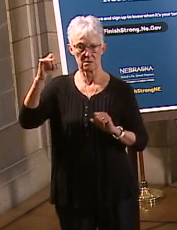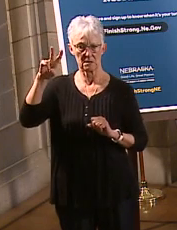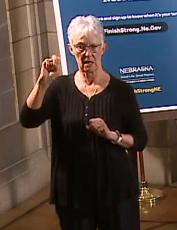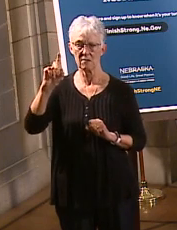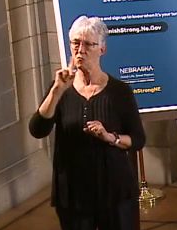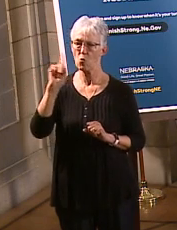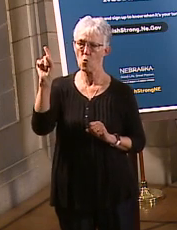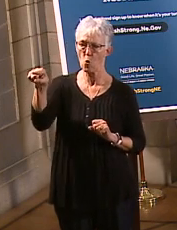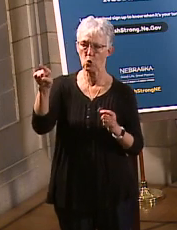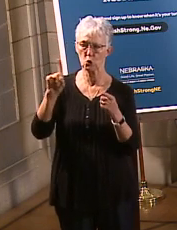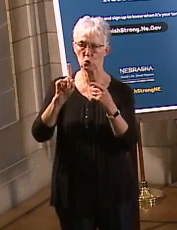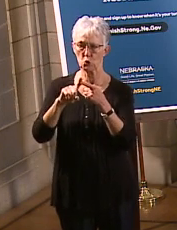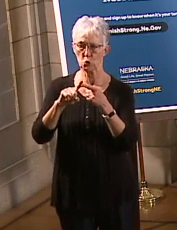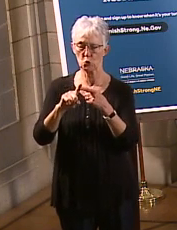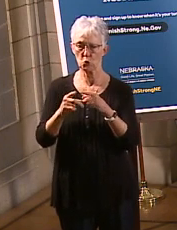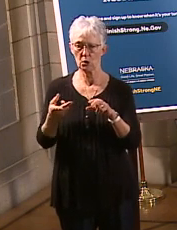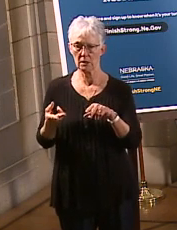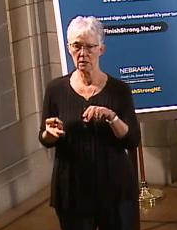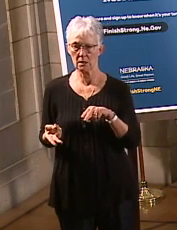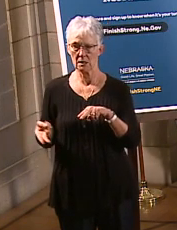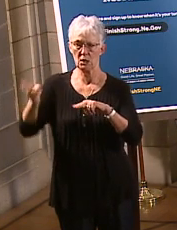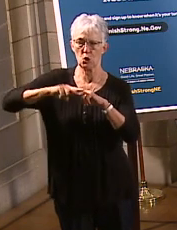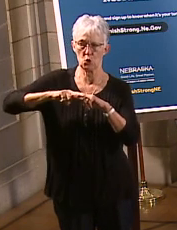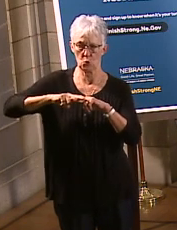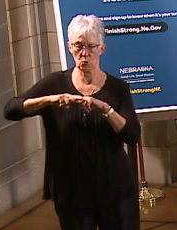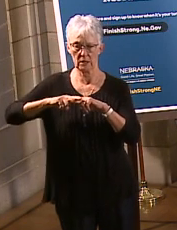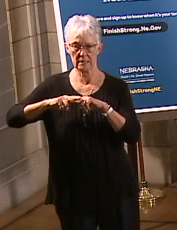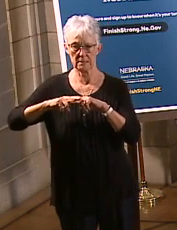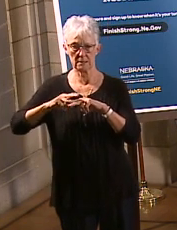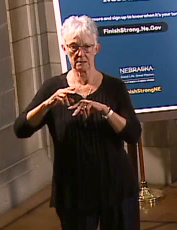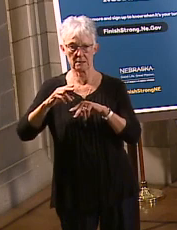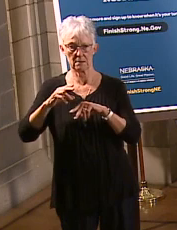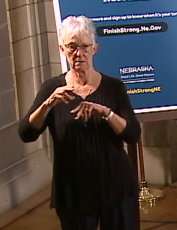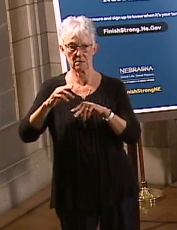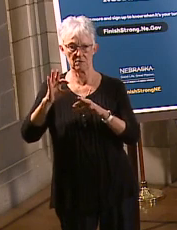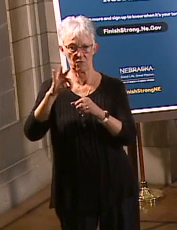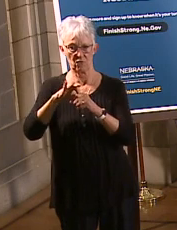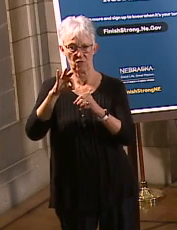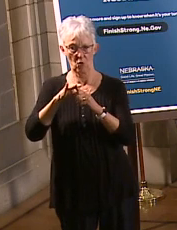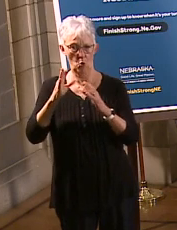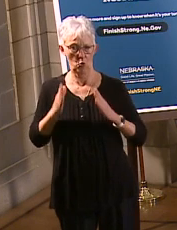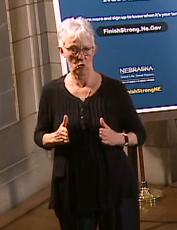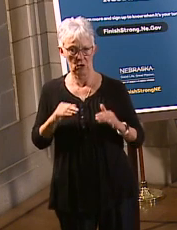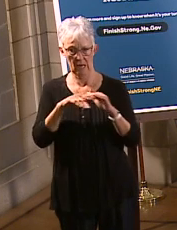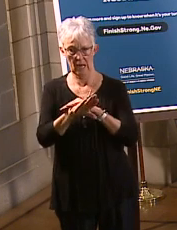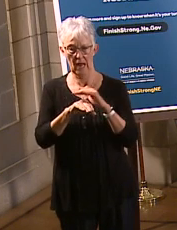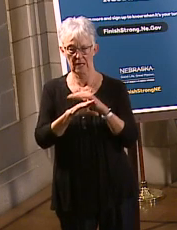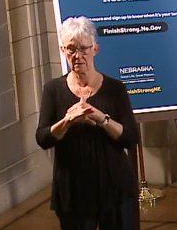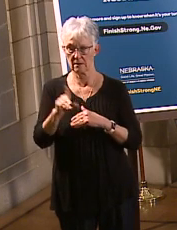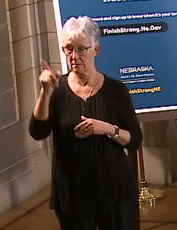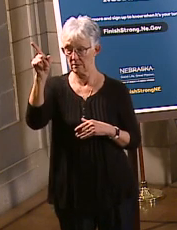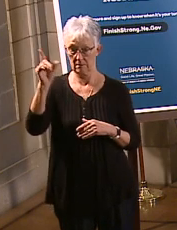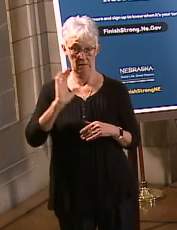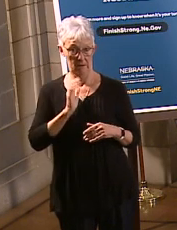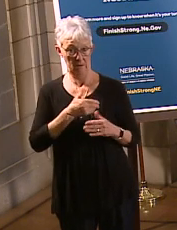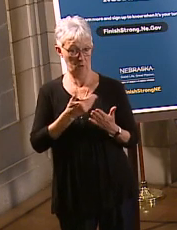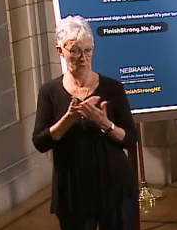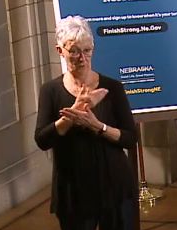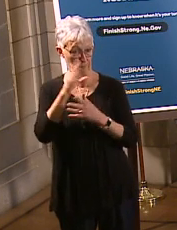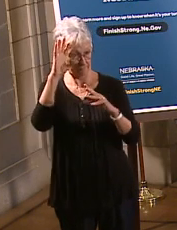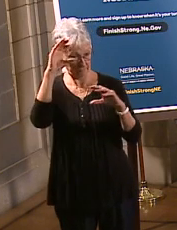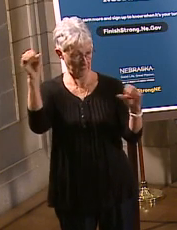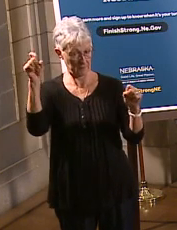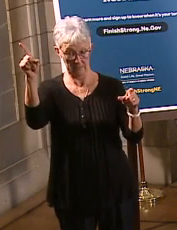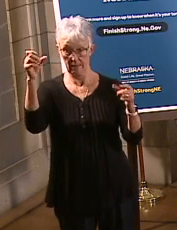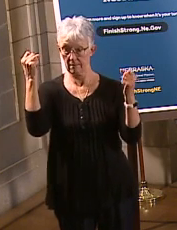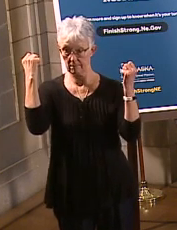and this president has issued more executive orders than any of his predecessors, and by multiple times. So